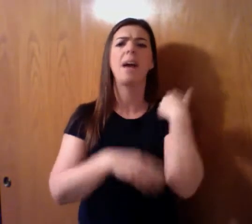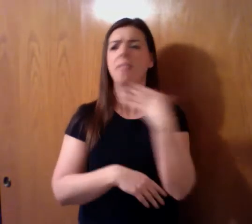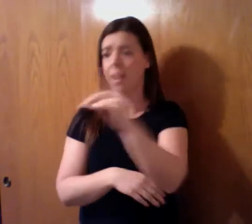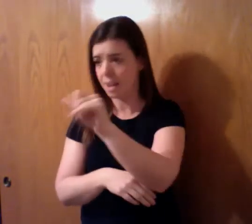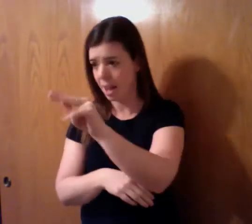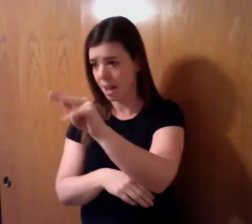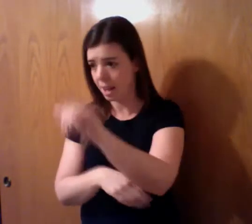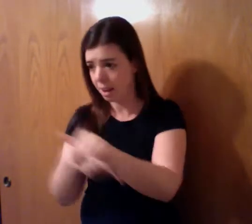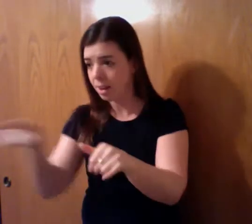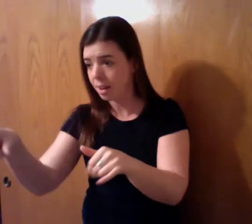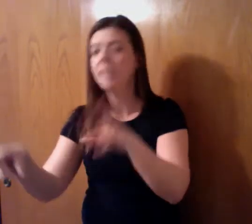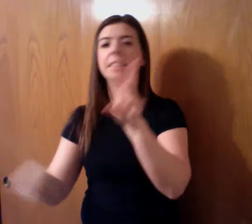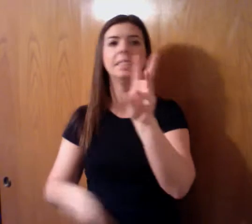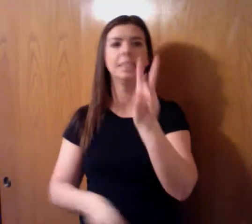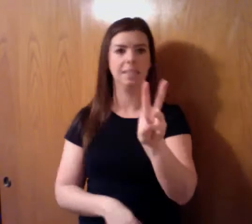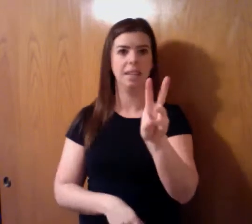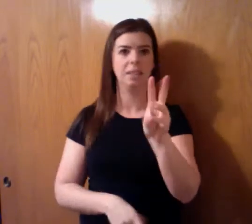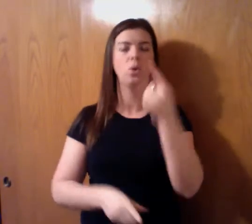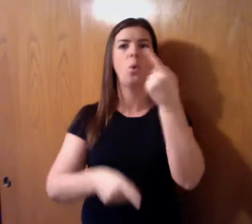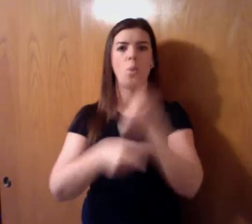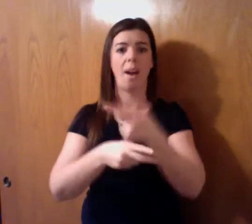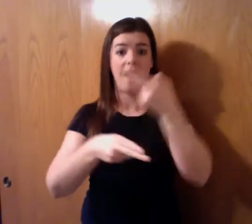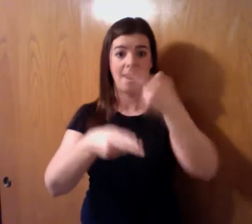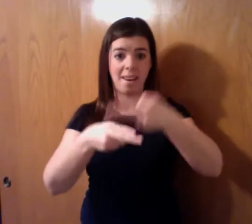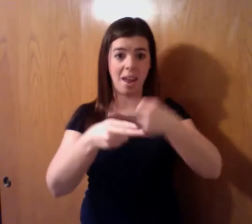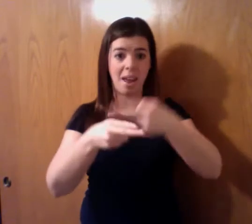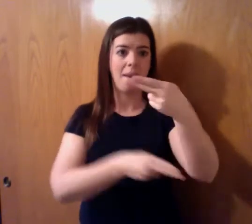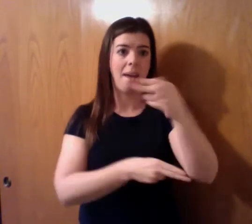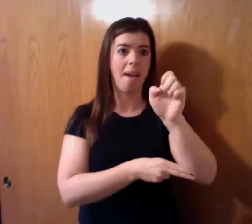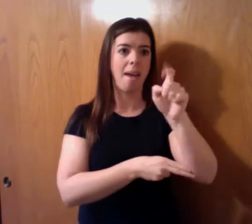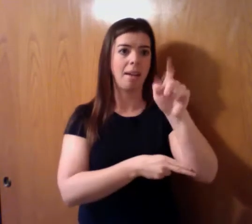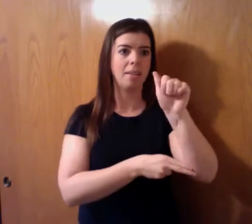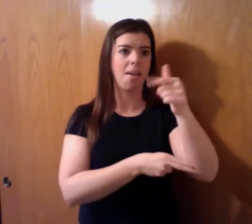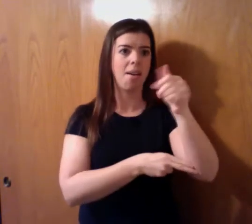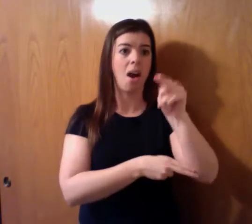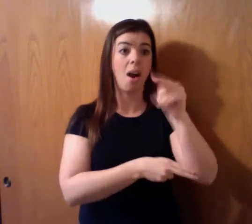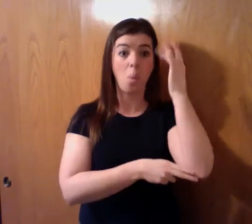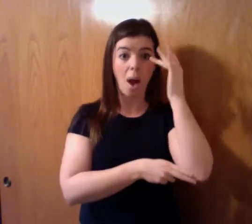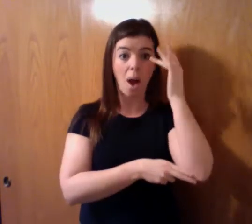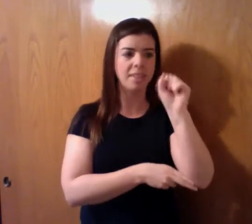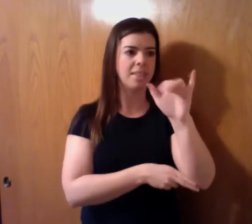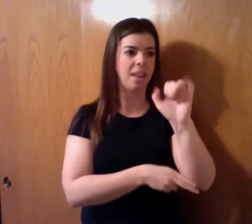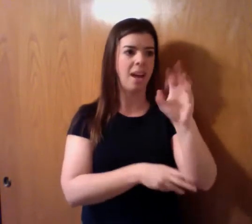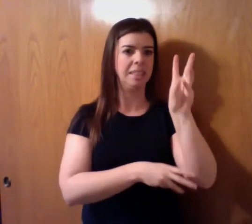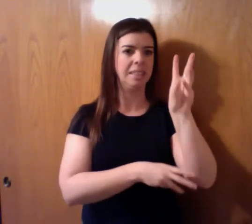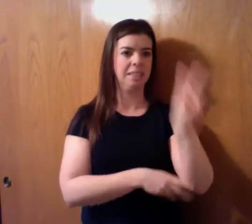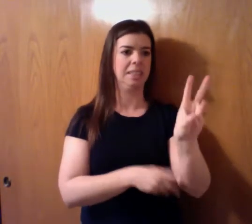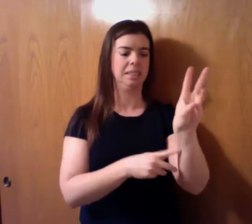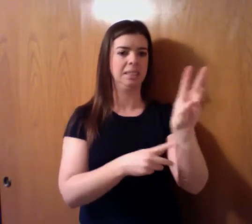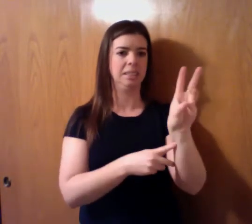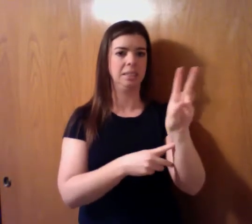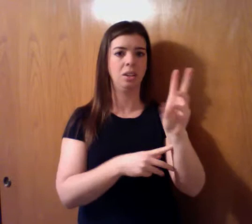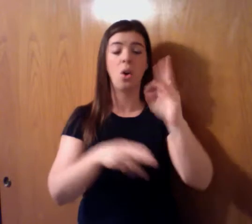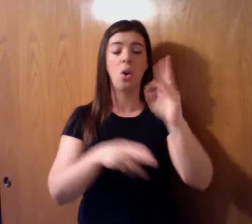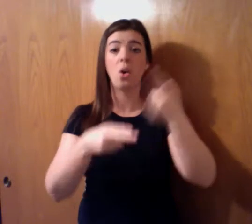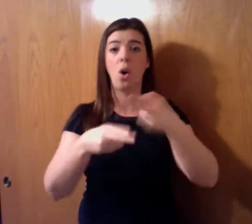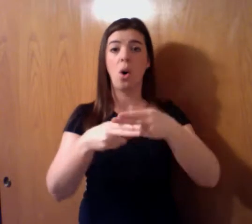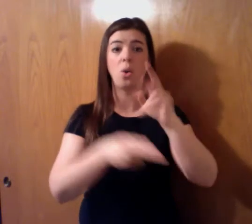6. 6. That's what gives it its name, the sides of the shape. It's called a regular hexagon. I'm going to tell you that